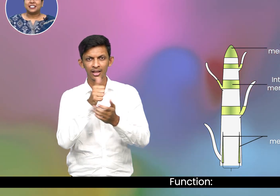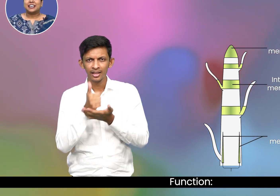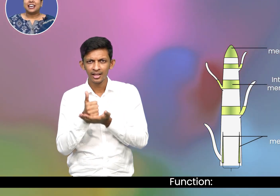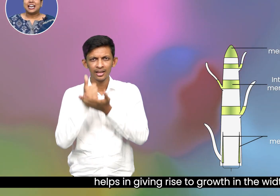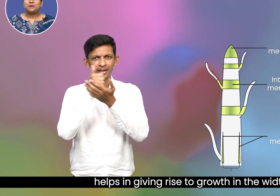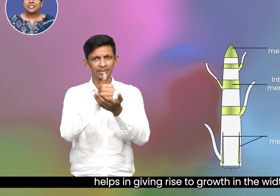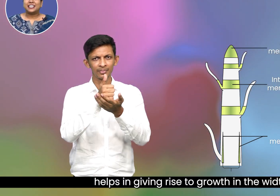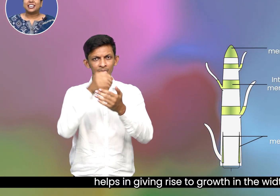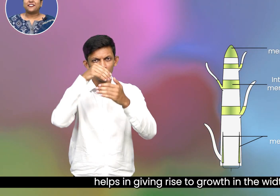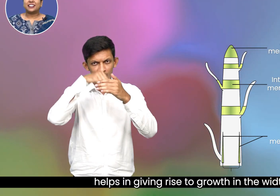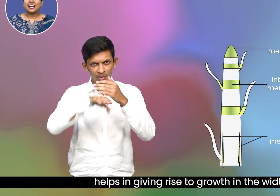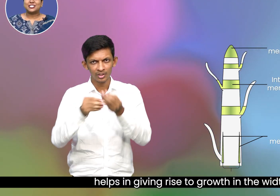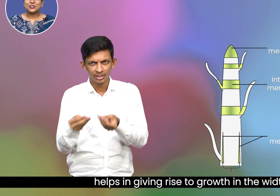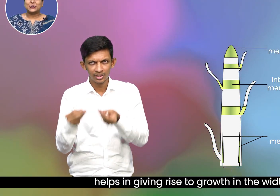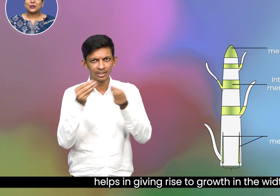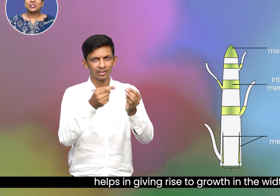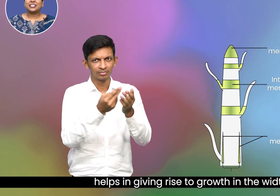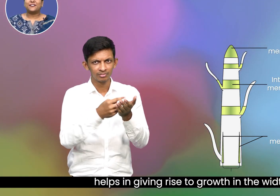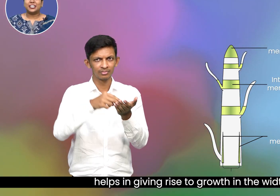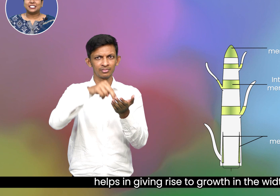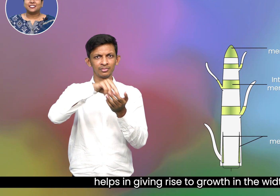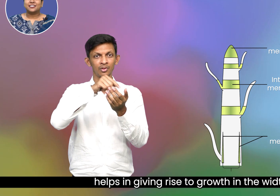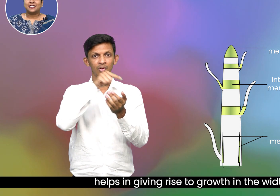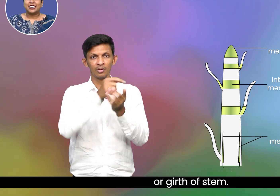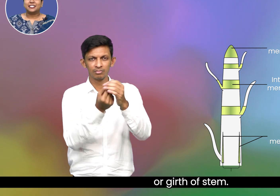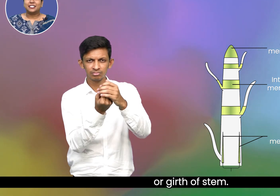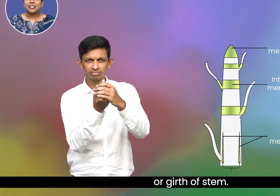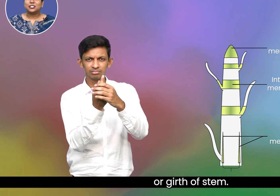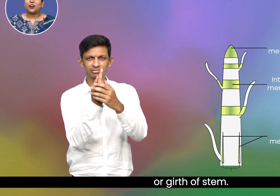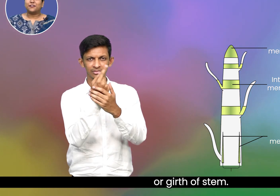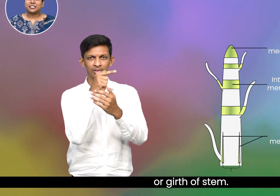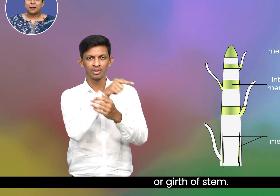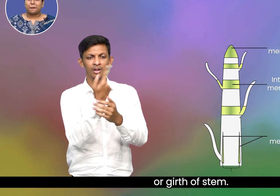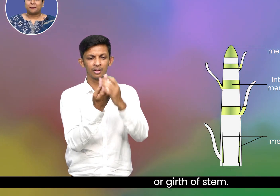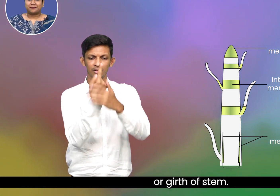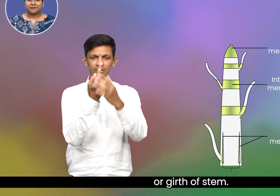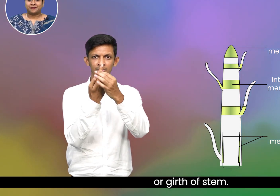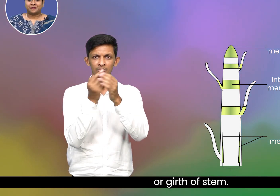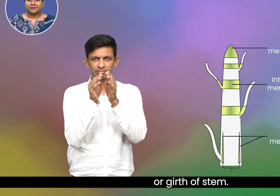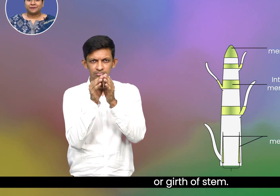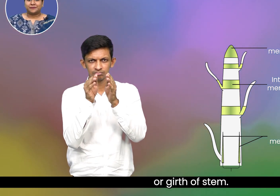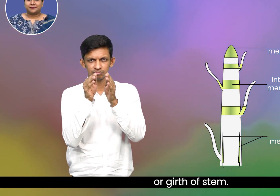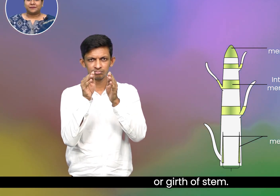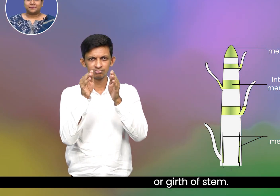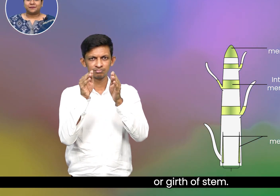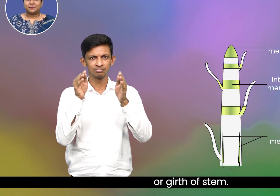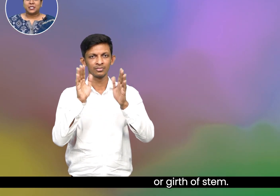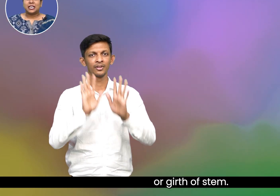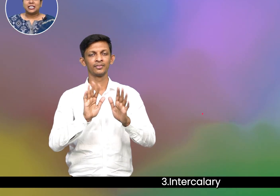Function: helps in giving rise to growth in width and girth of stem.